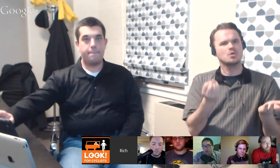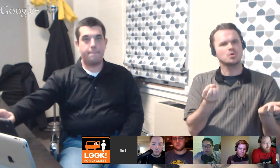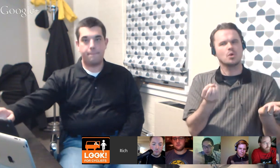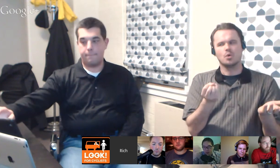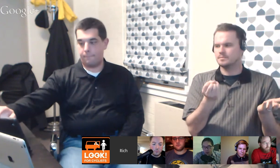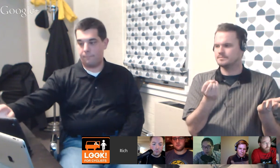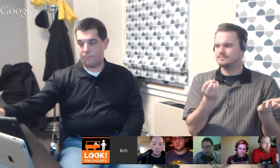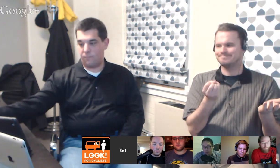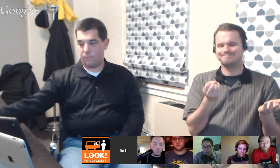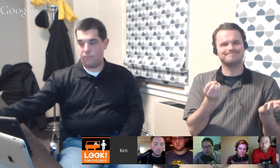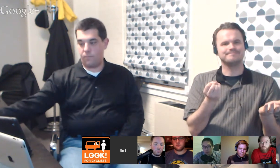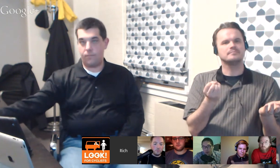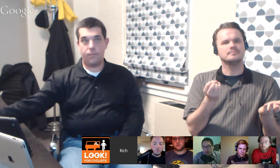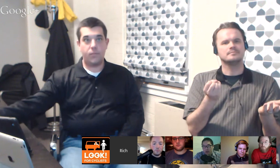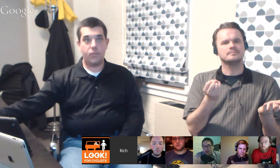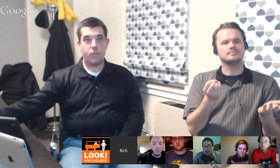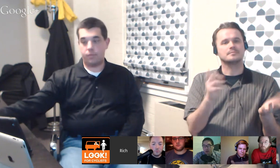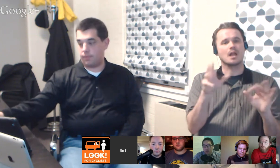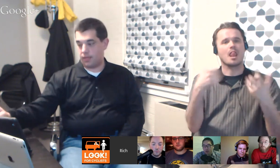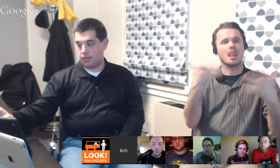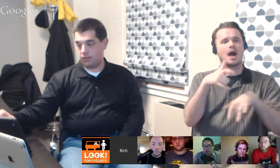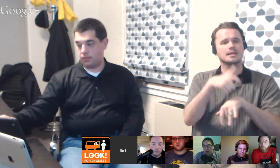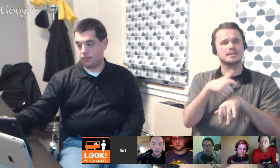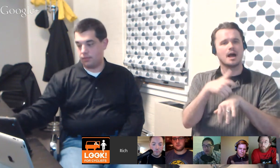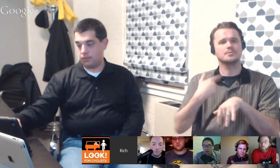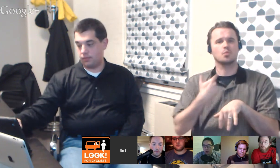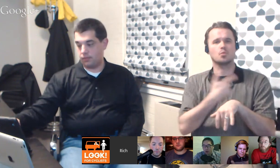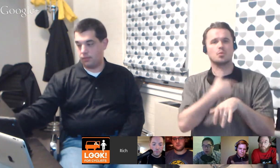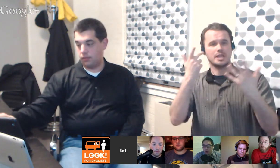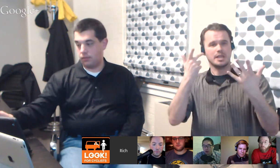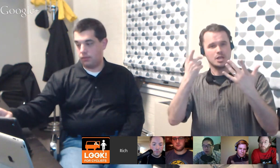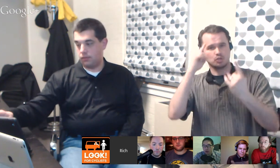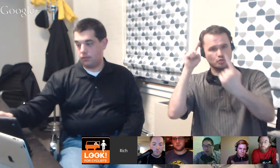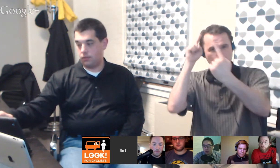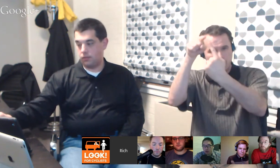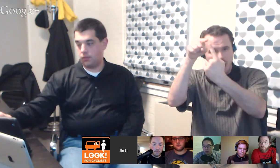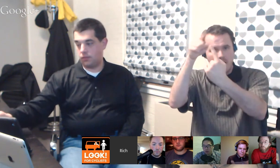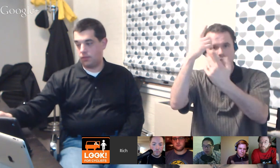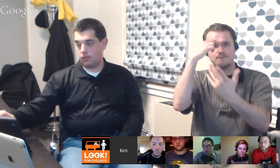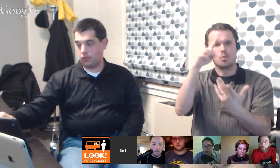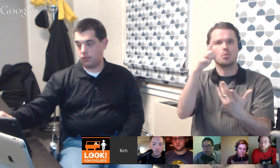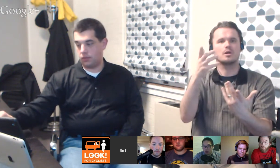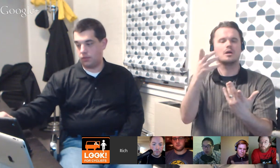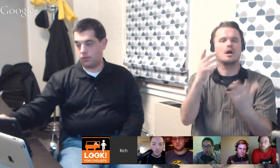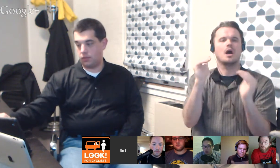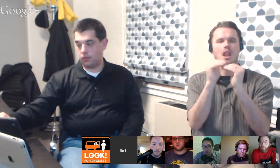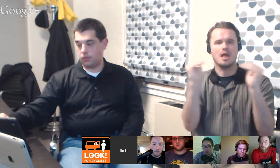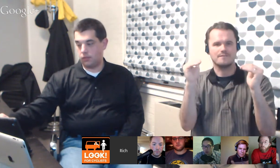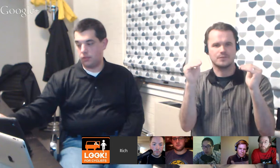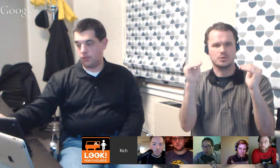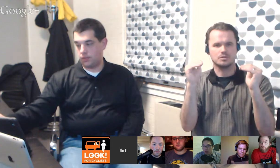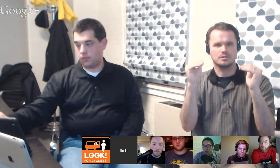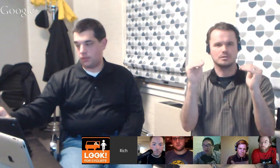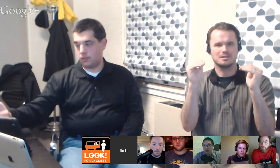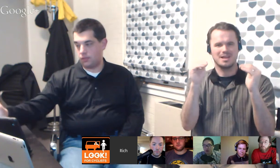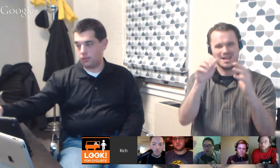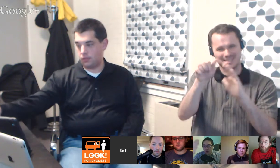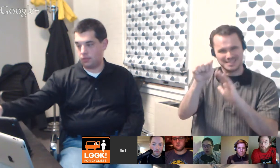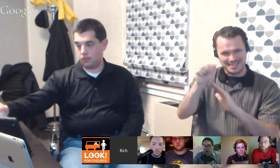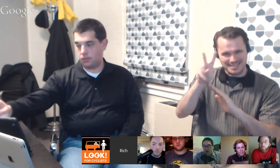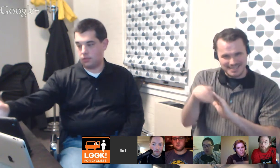So a lot of times we strive for level AA.